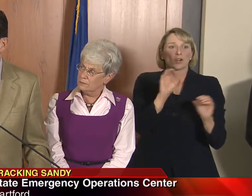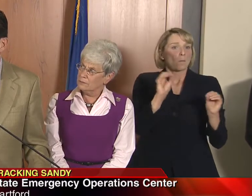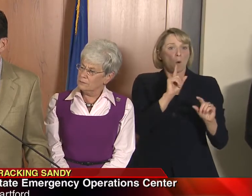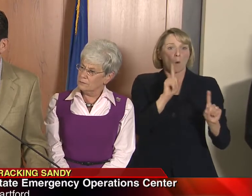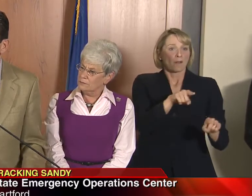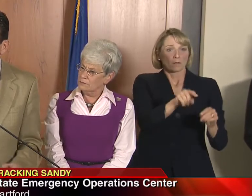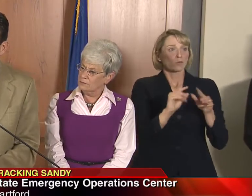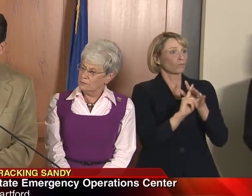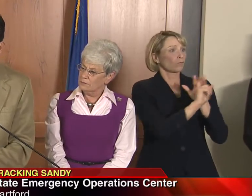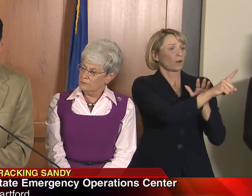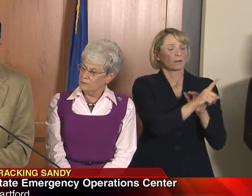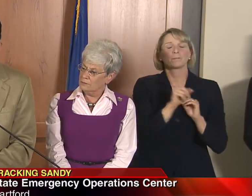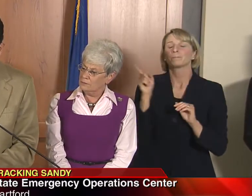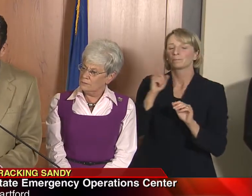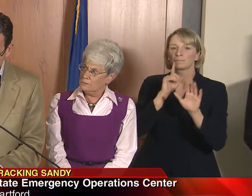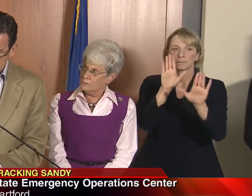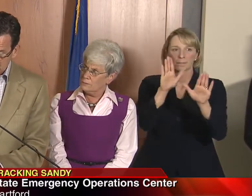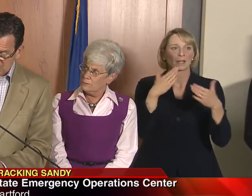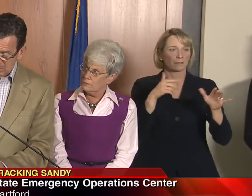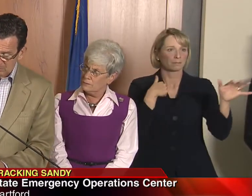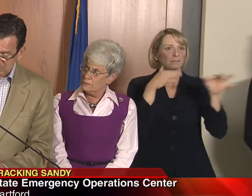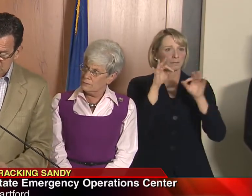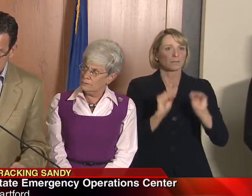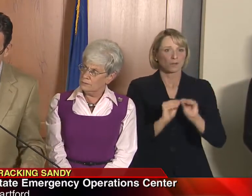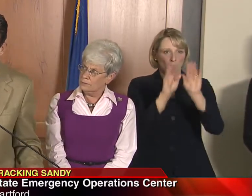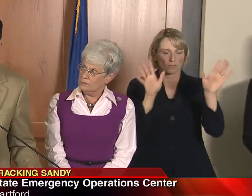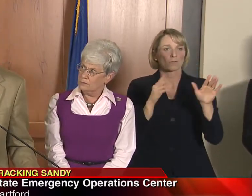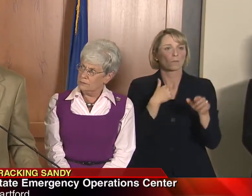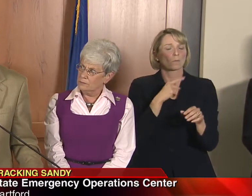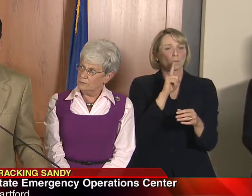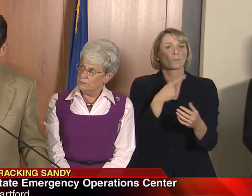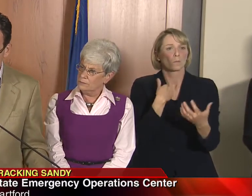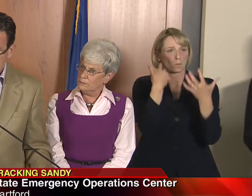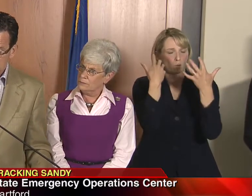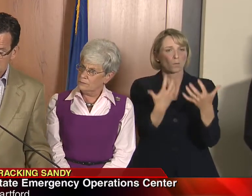Yeah, but let's be very clear. So, because I want to,